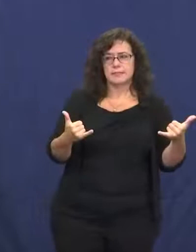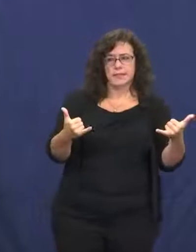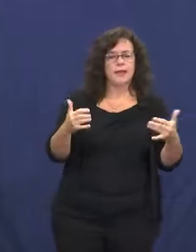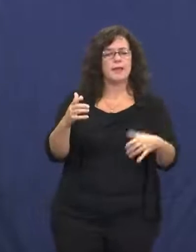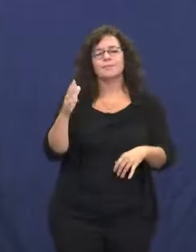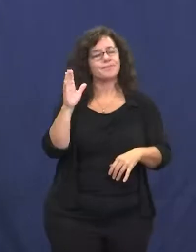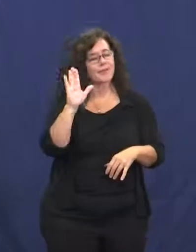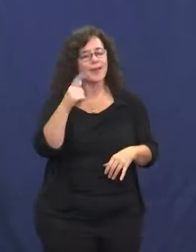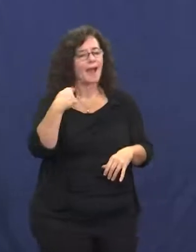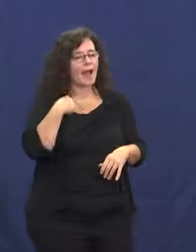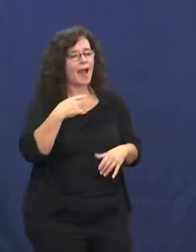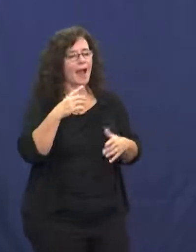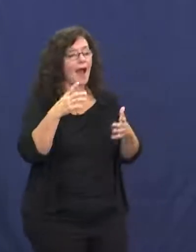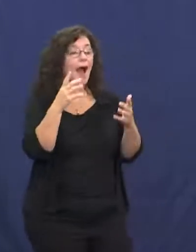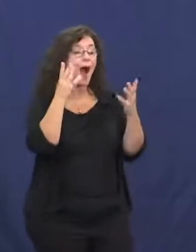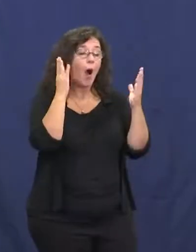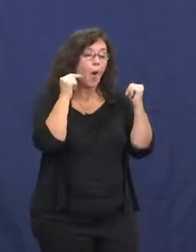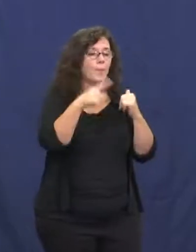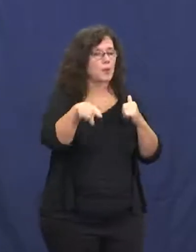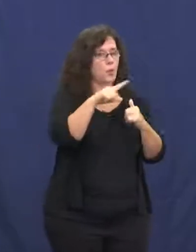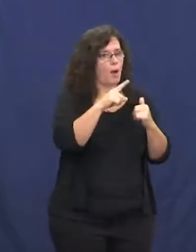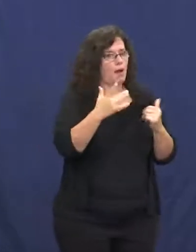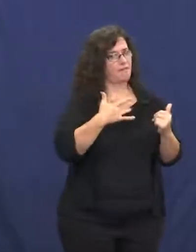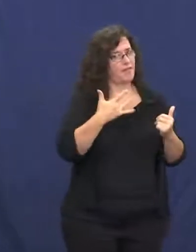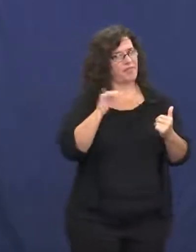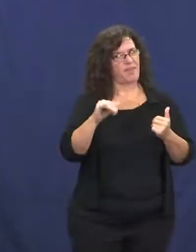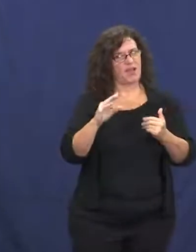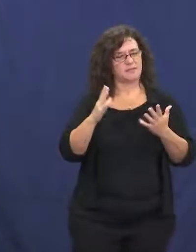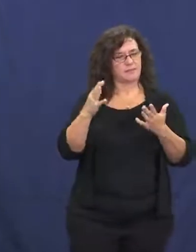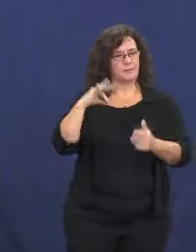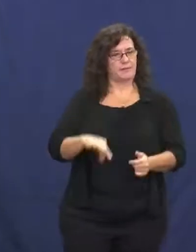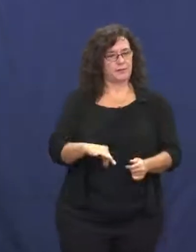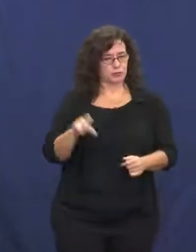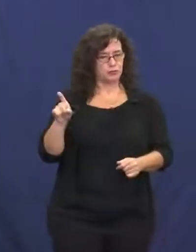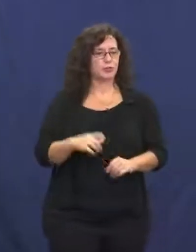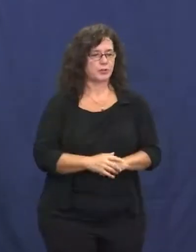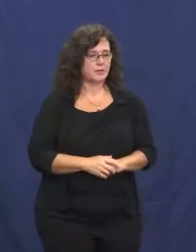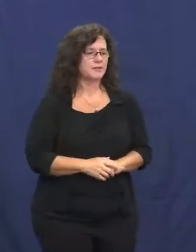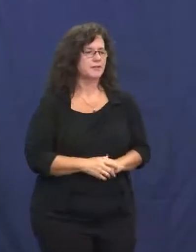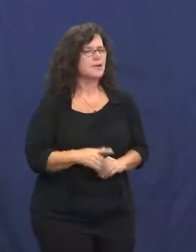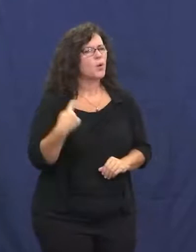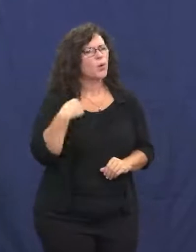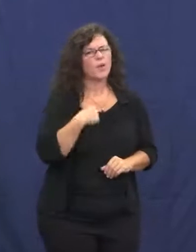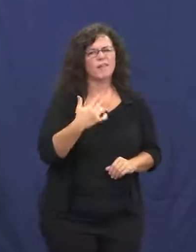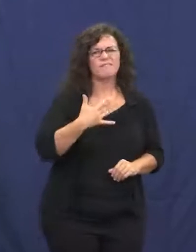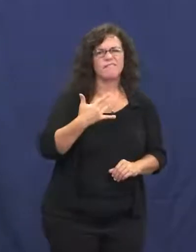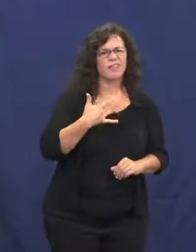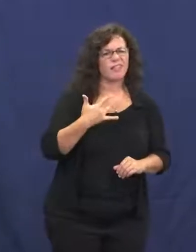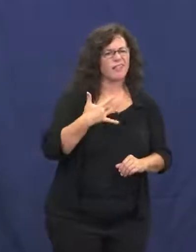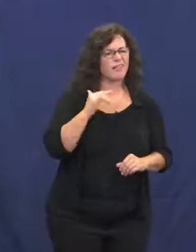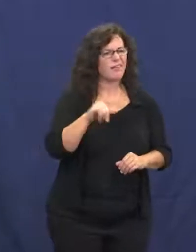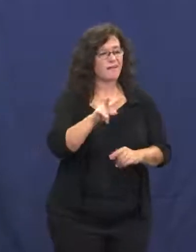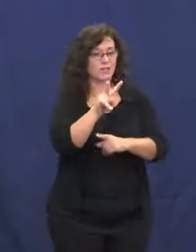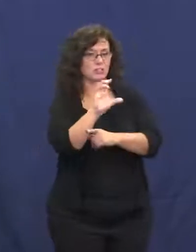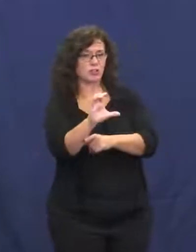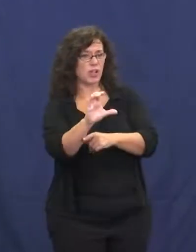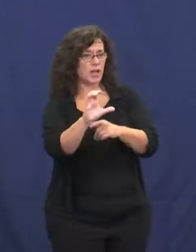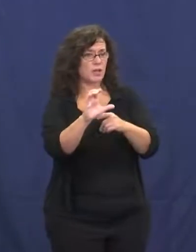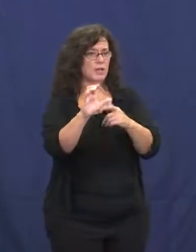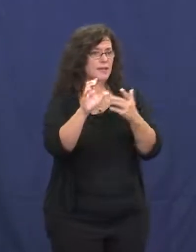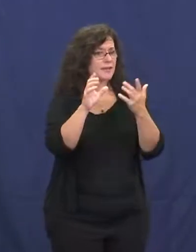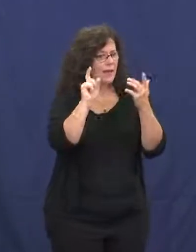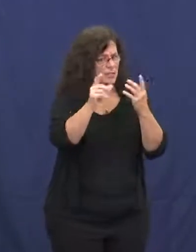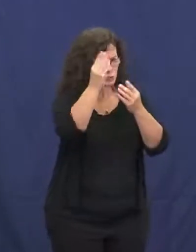did. Ventura County believes that our community needs to be updated with the information valuable to you as soon as we